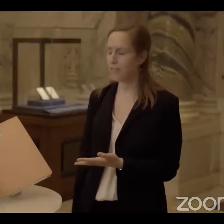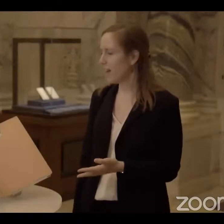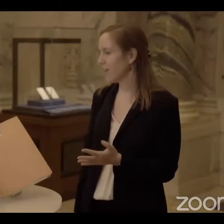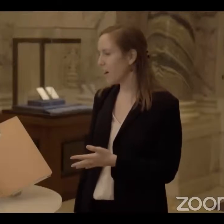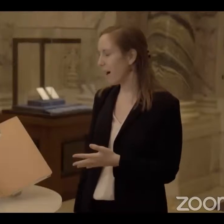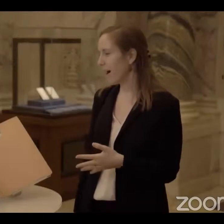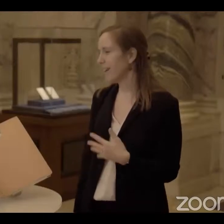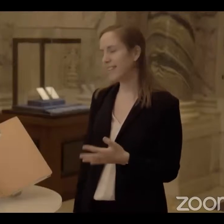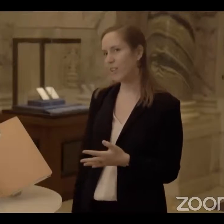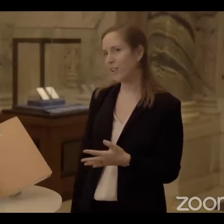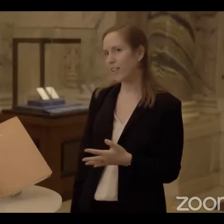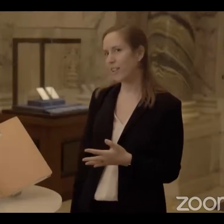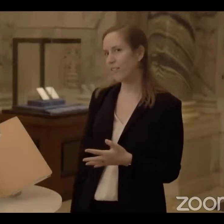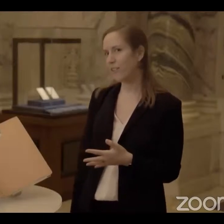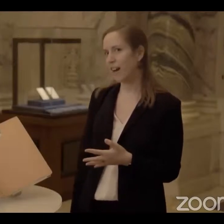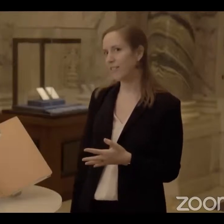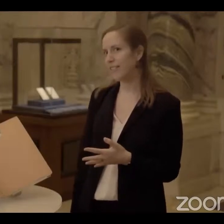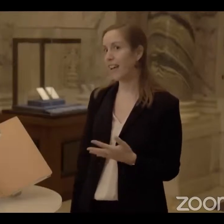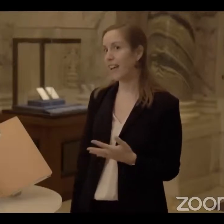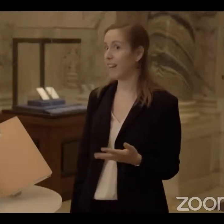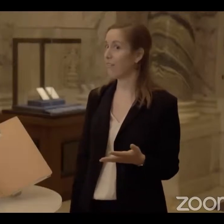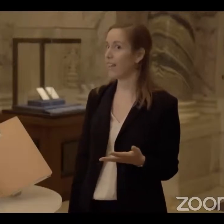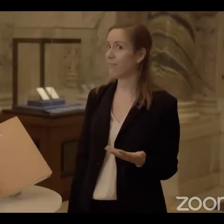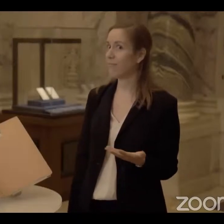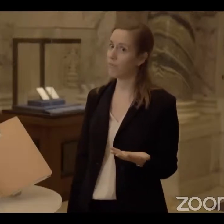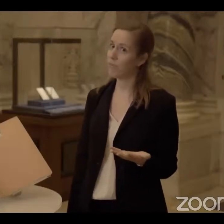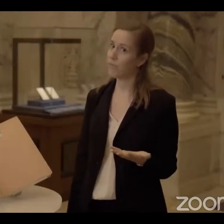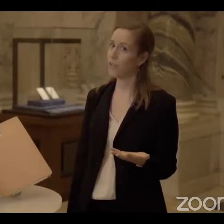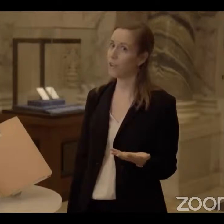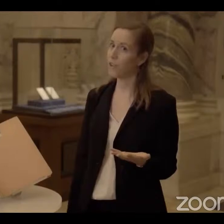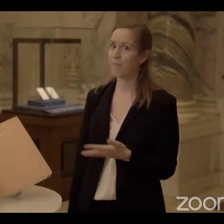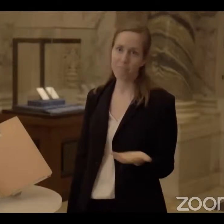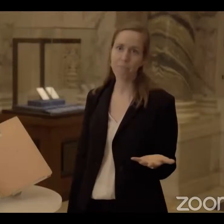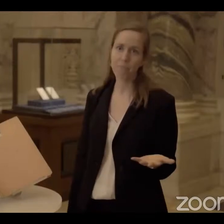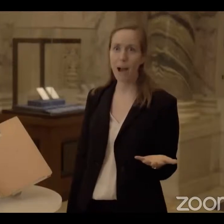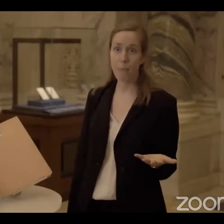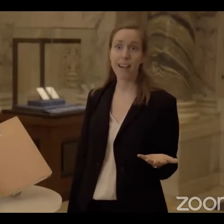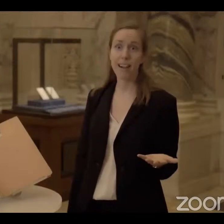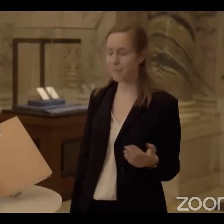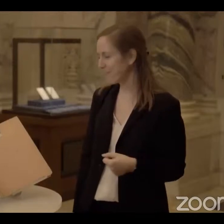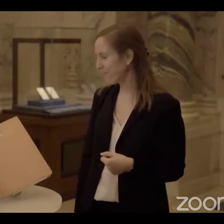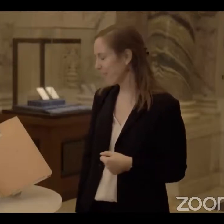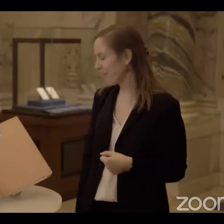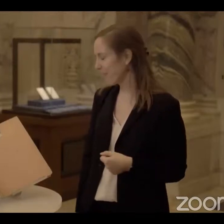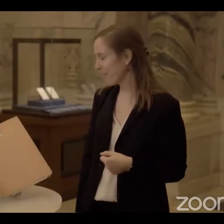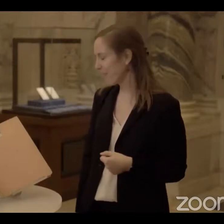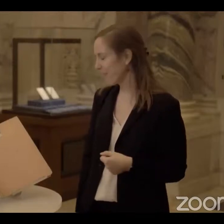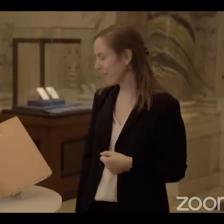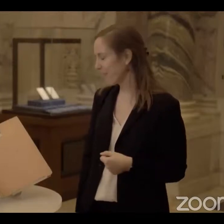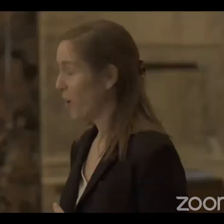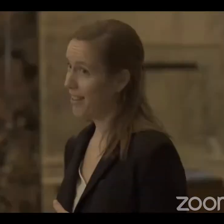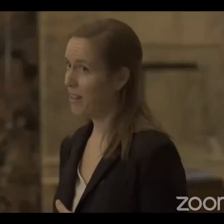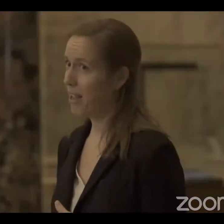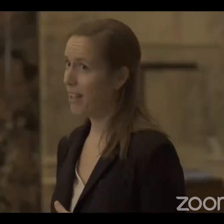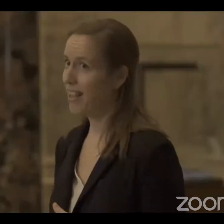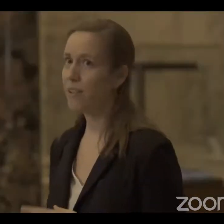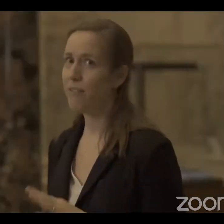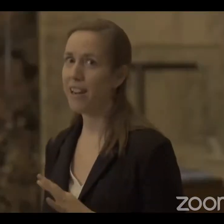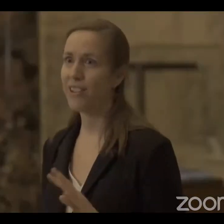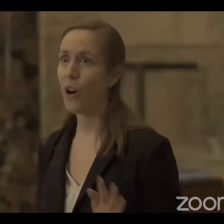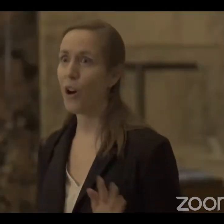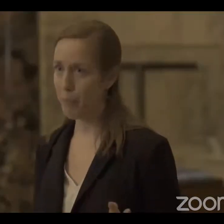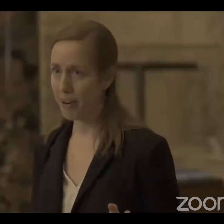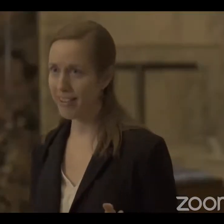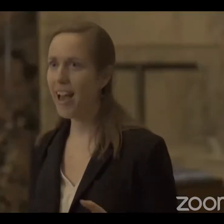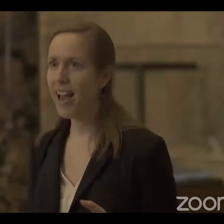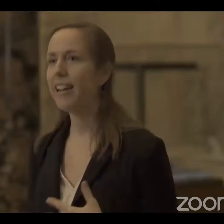look at the photographs, and if they so chose, buy a copy. According to Sidibe, he was invited to all the parties, and his presence